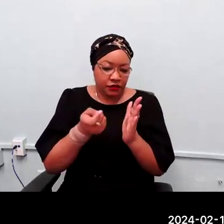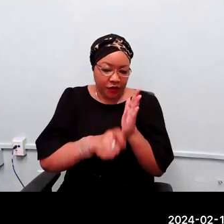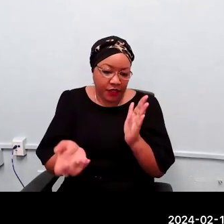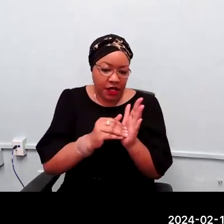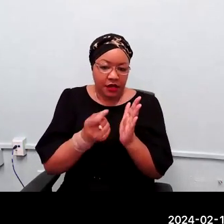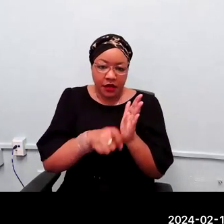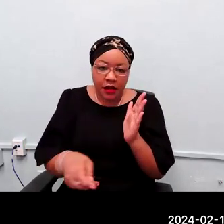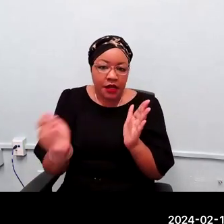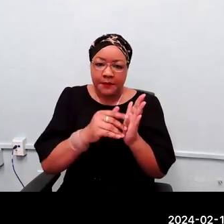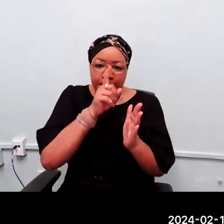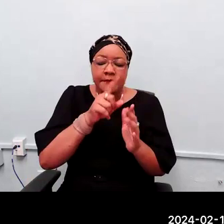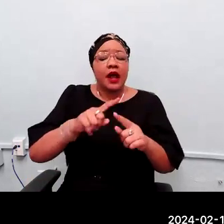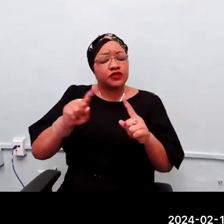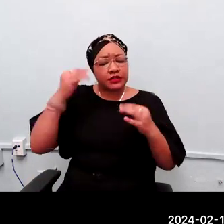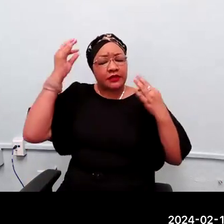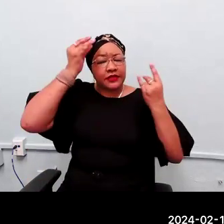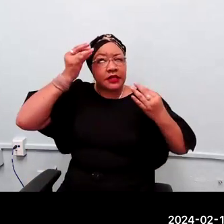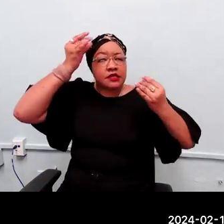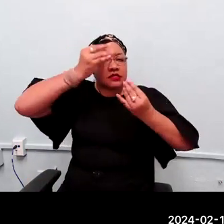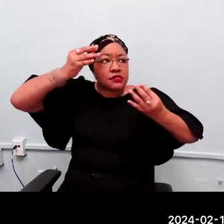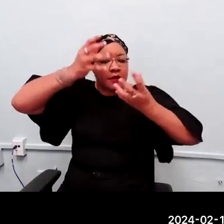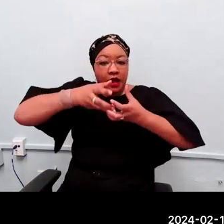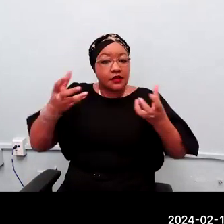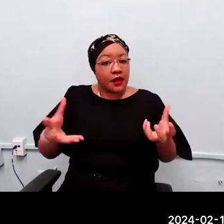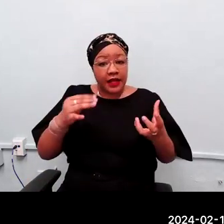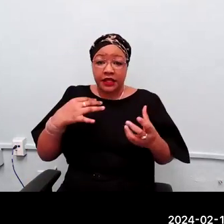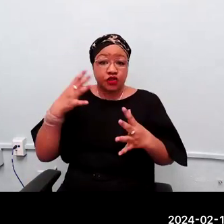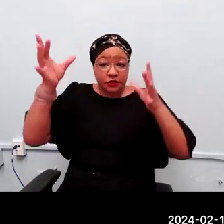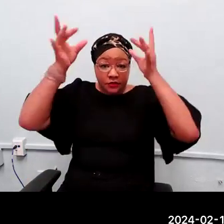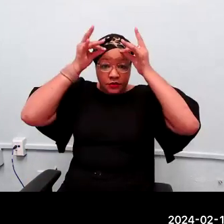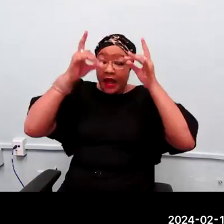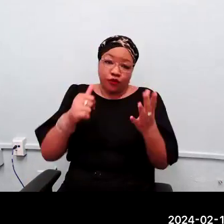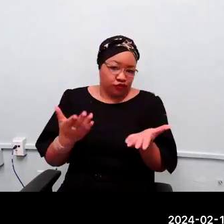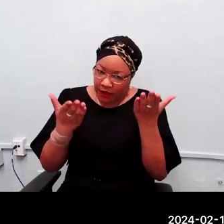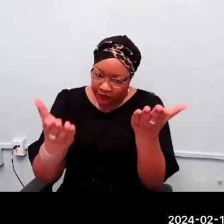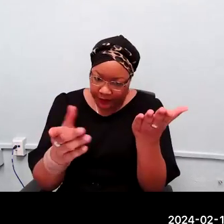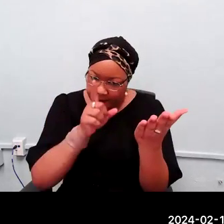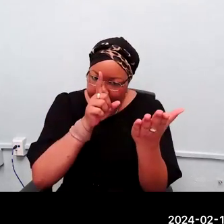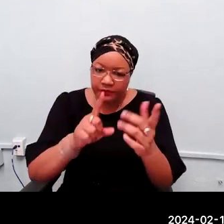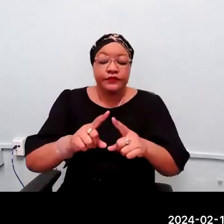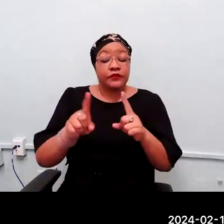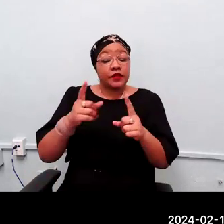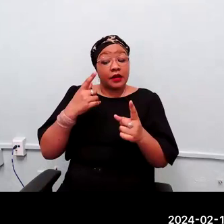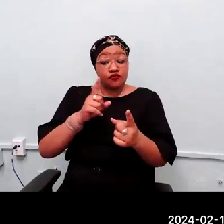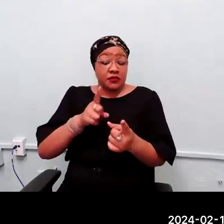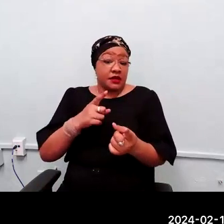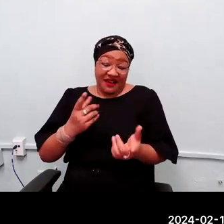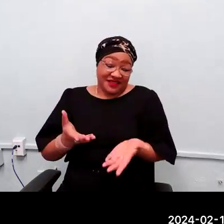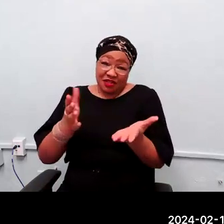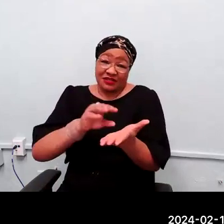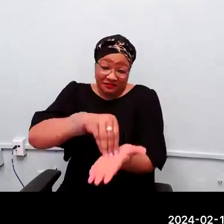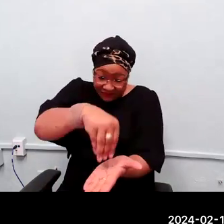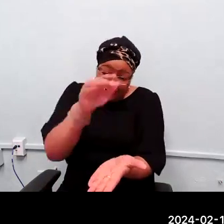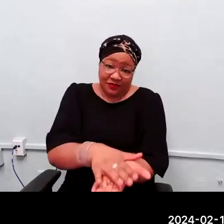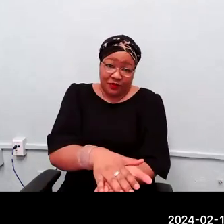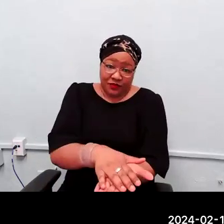I just think about it a lot and it stays with me. And again, I don't recommend that. I recommend actually getting it on paper and then thinking